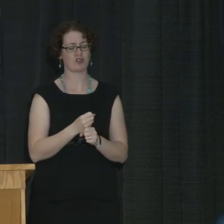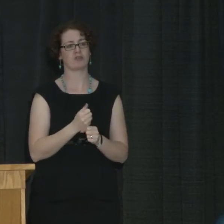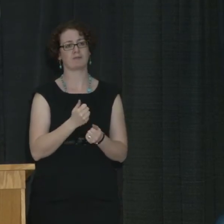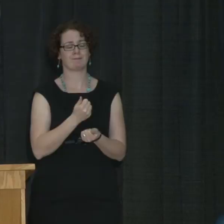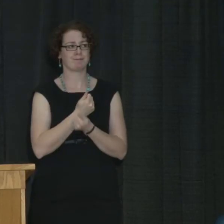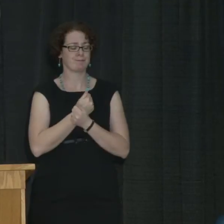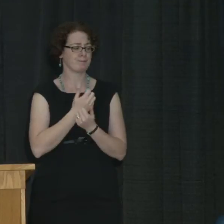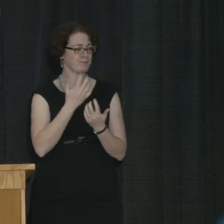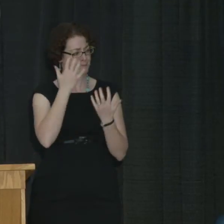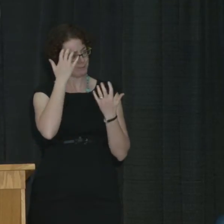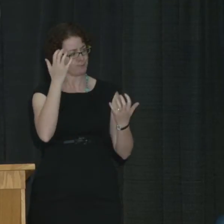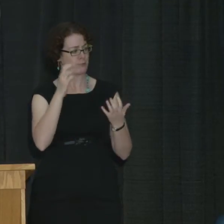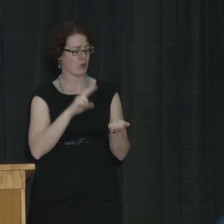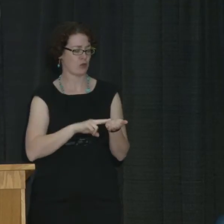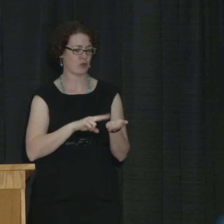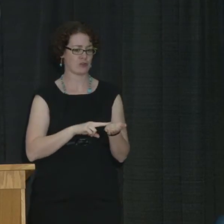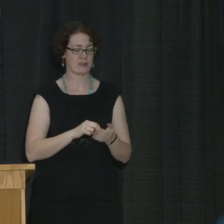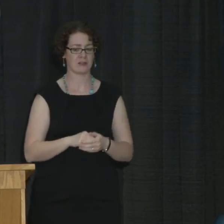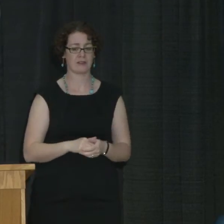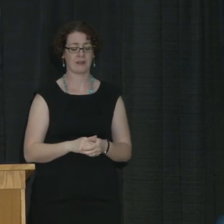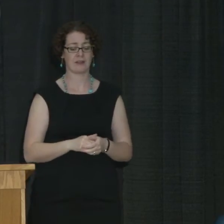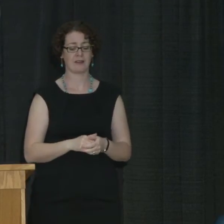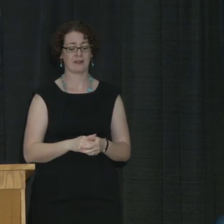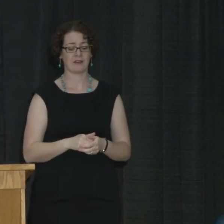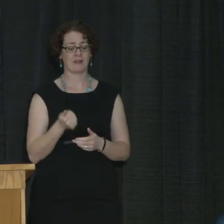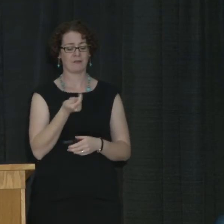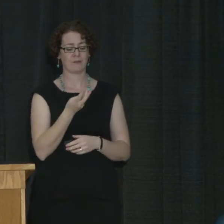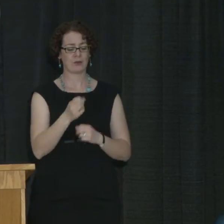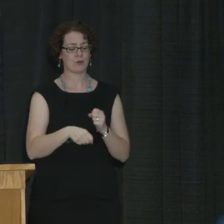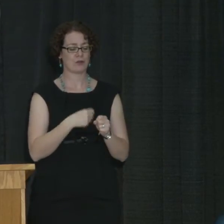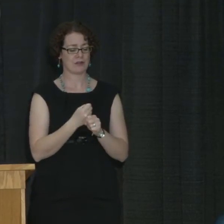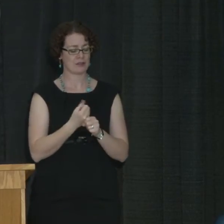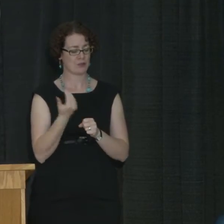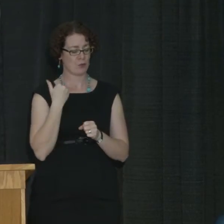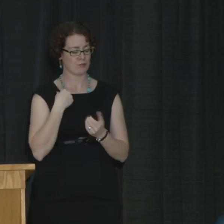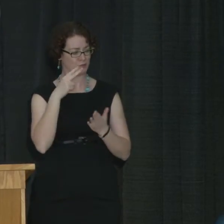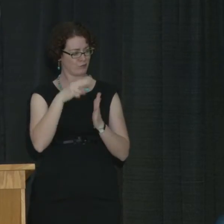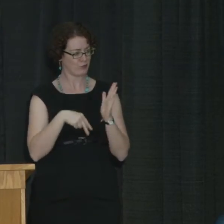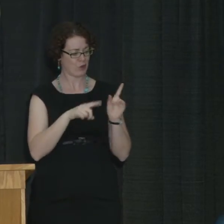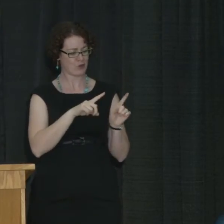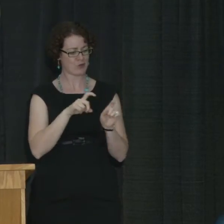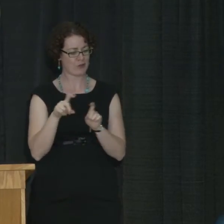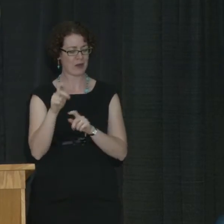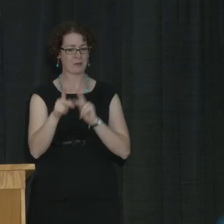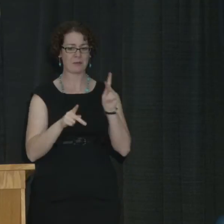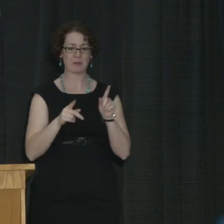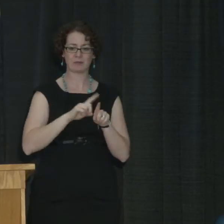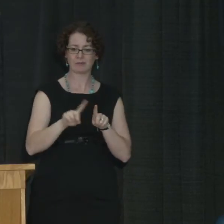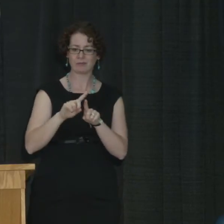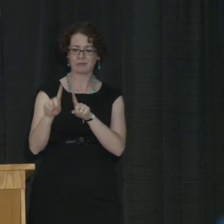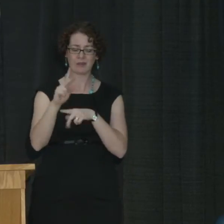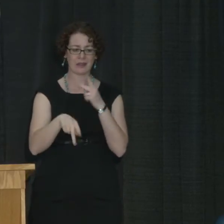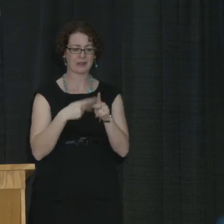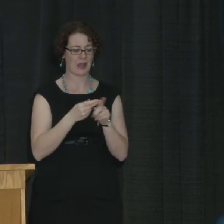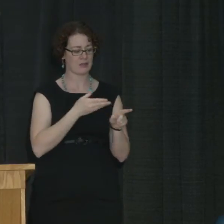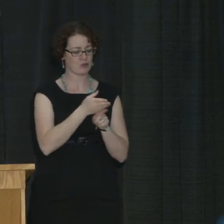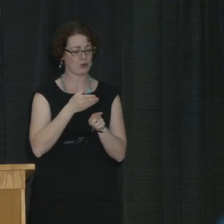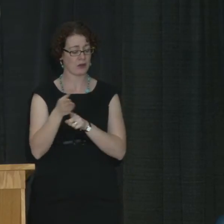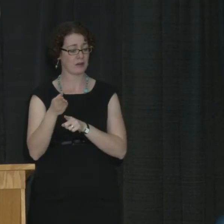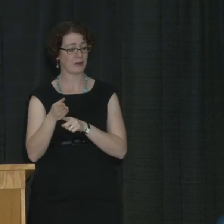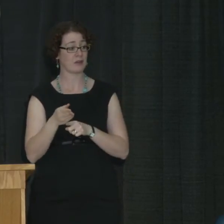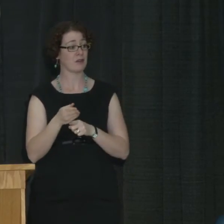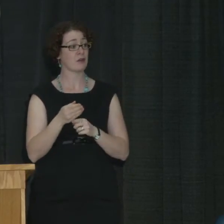it. And a few years ago, I read a survey of people in various careers, and the highest